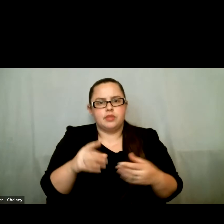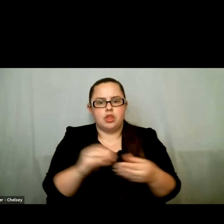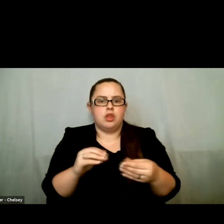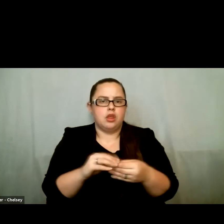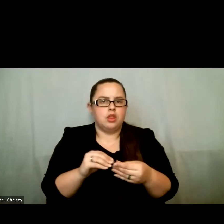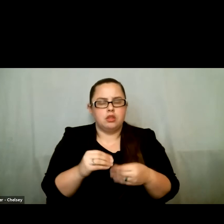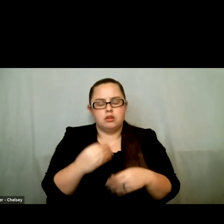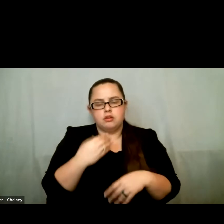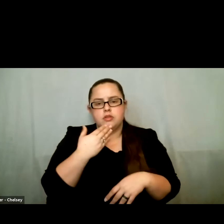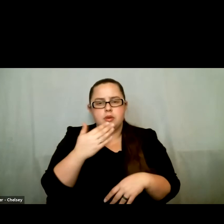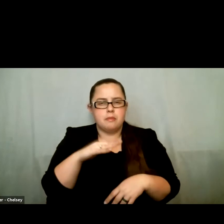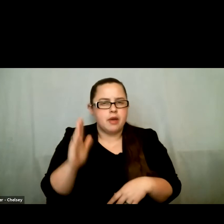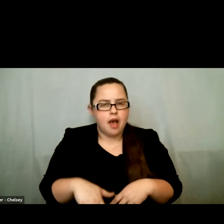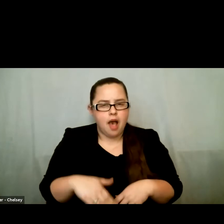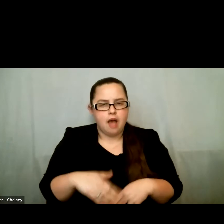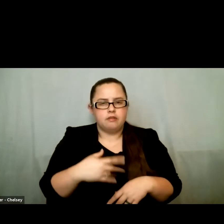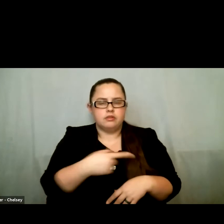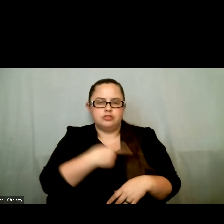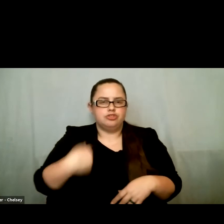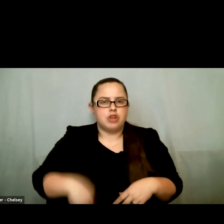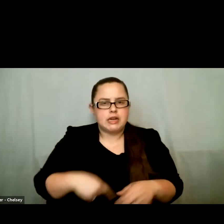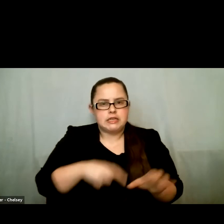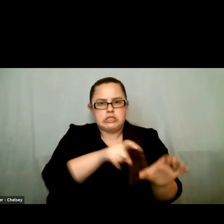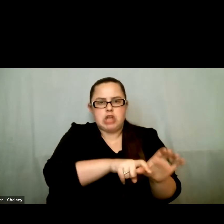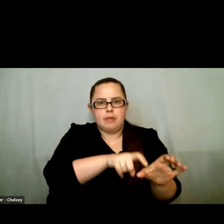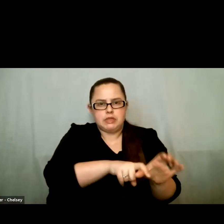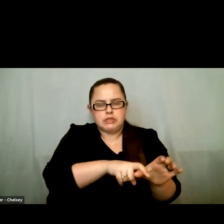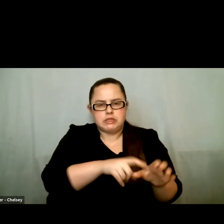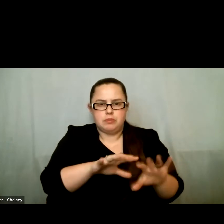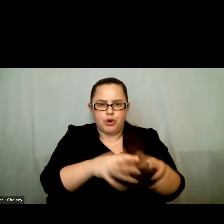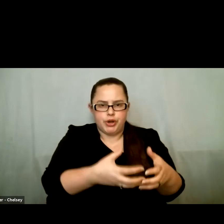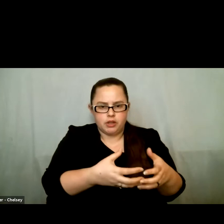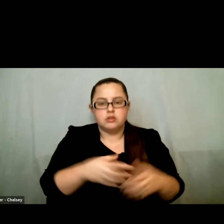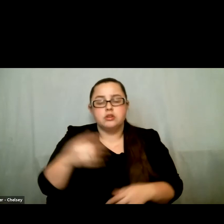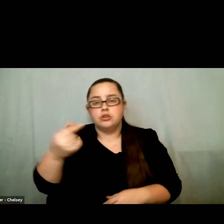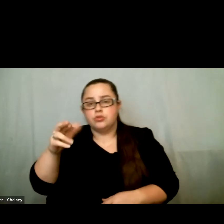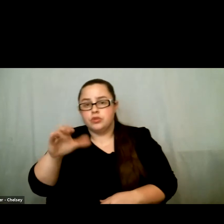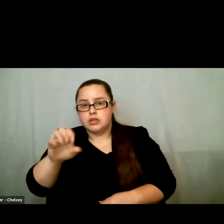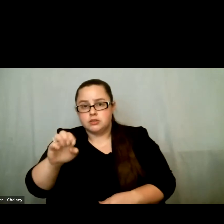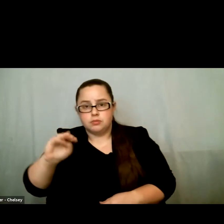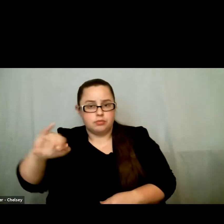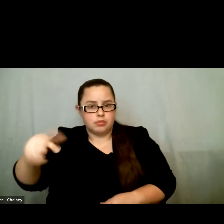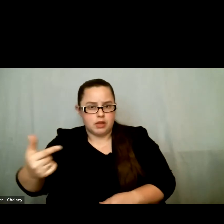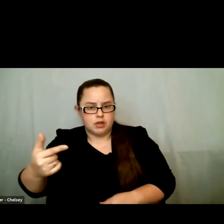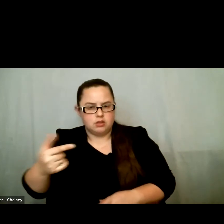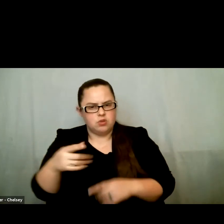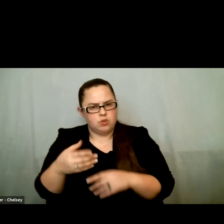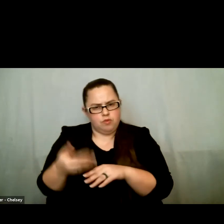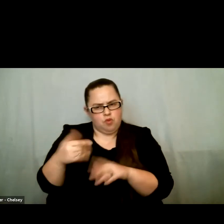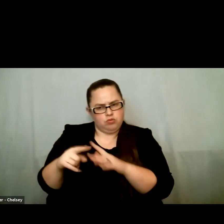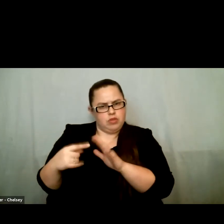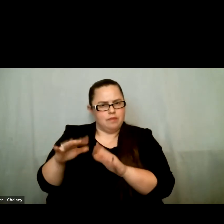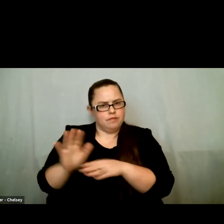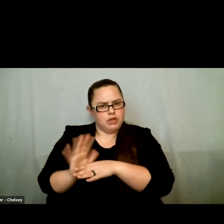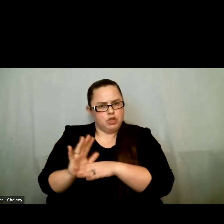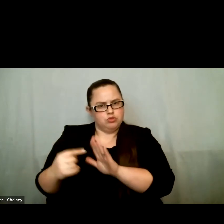bad Chinese Communist Party. Grace Meng, who is earlier in that video, representative from